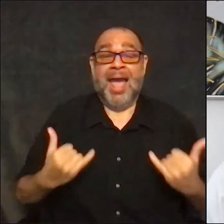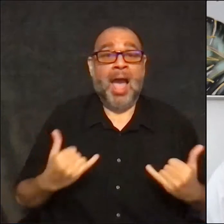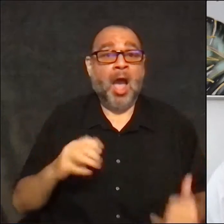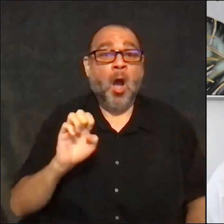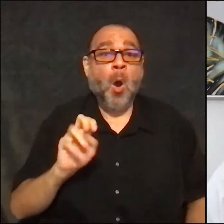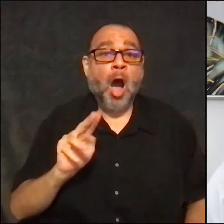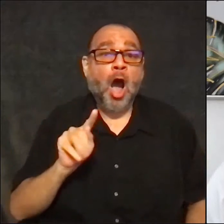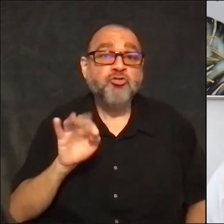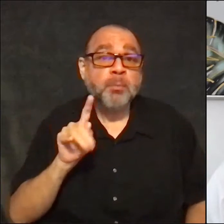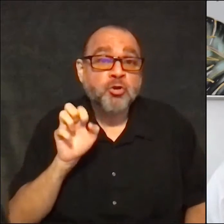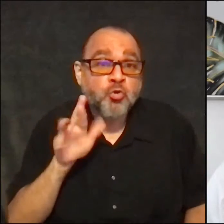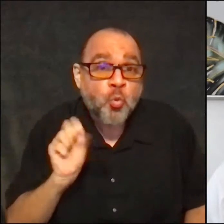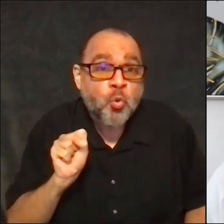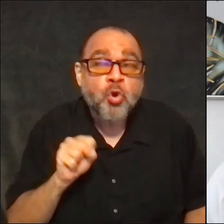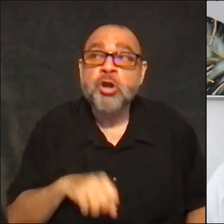business creation,